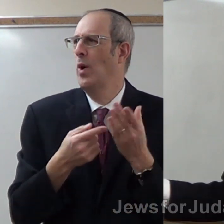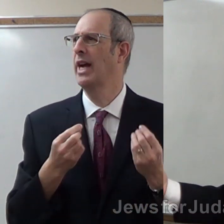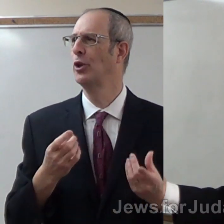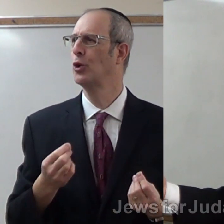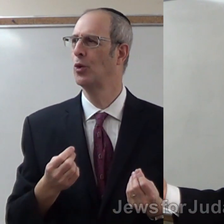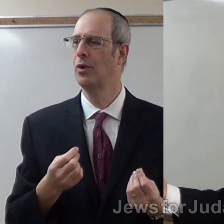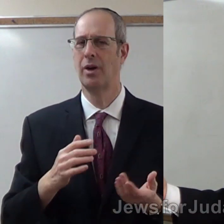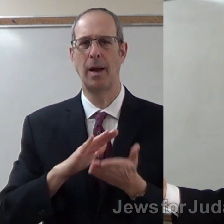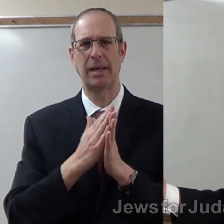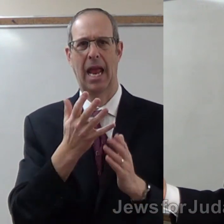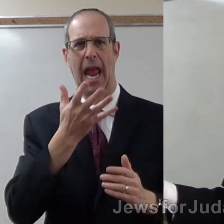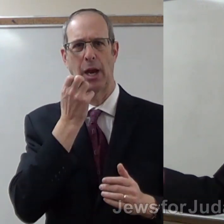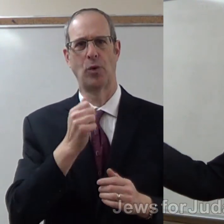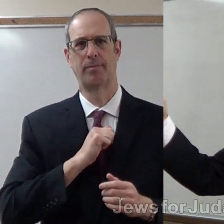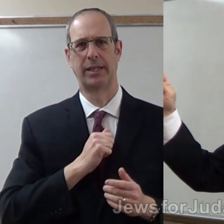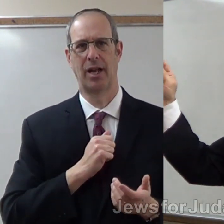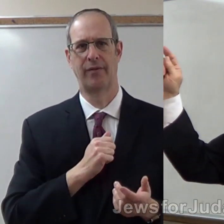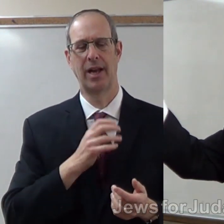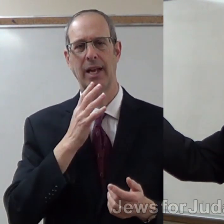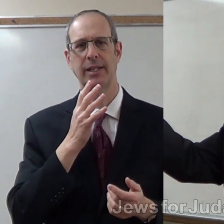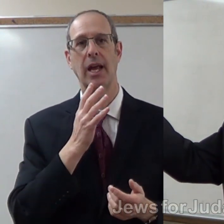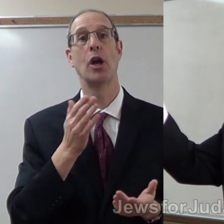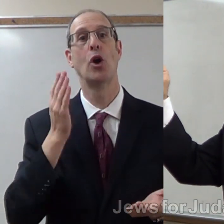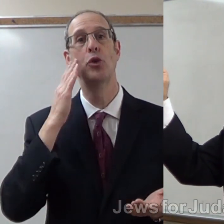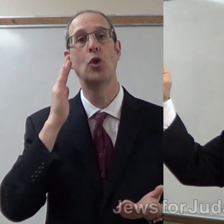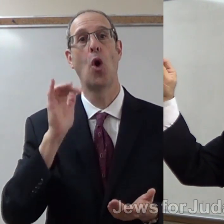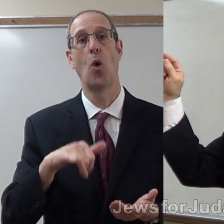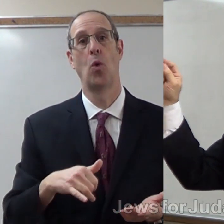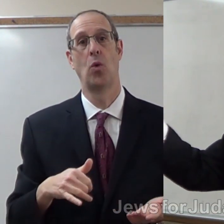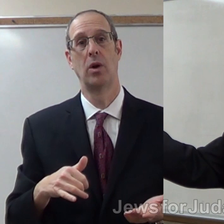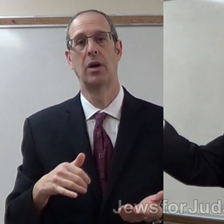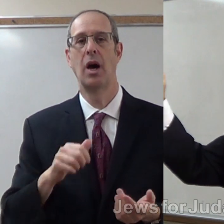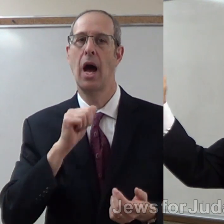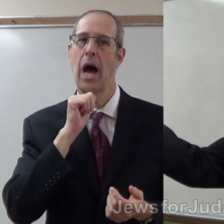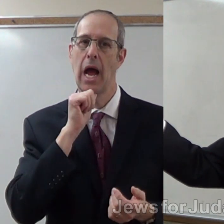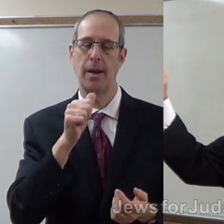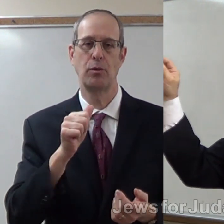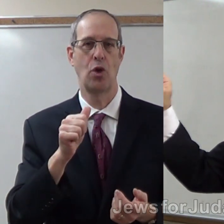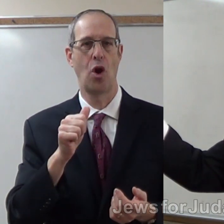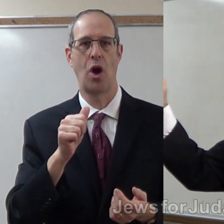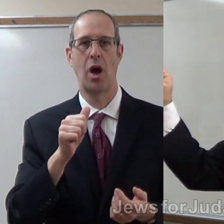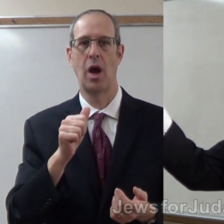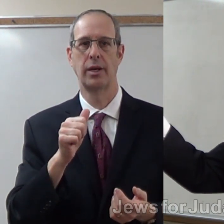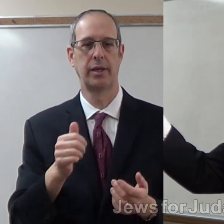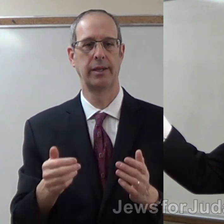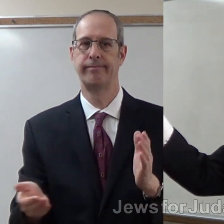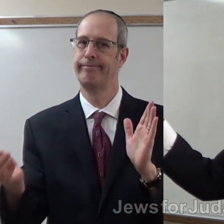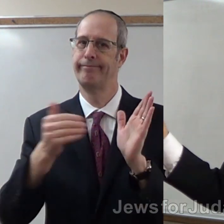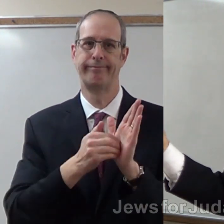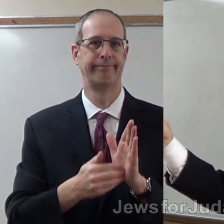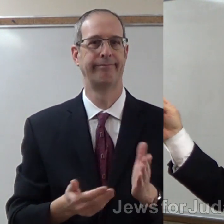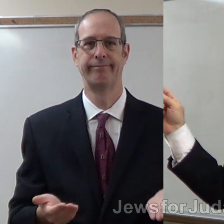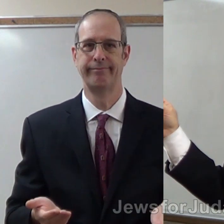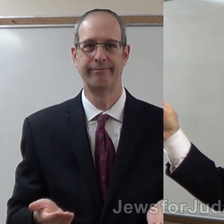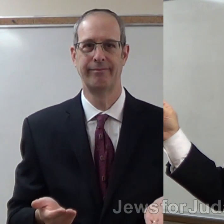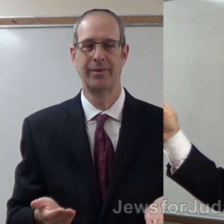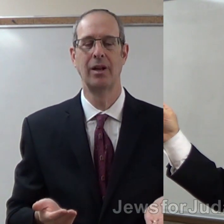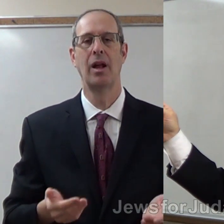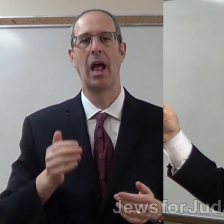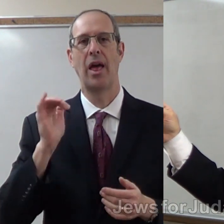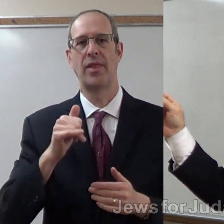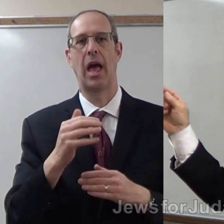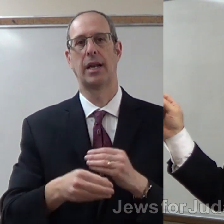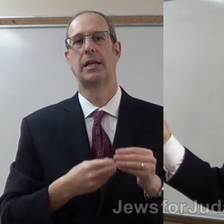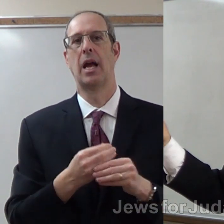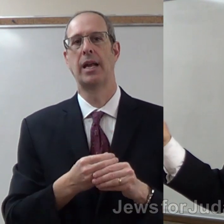get angry with myself. And I say, you know what? I'm not going to do it again. So if that